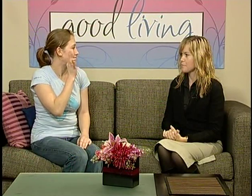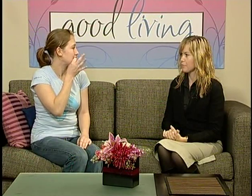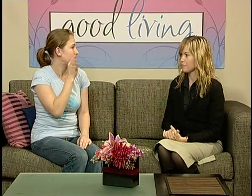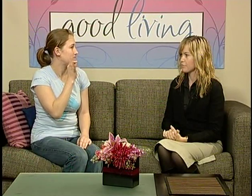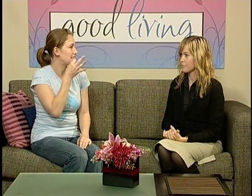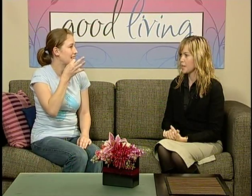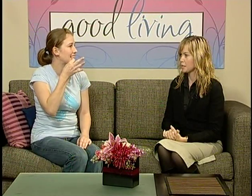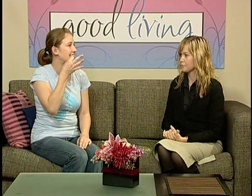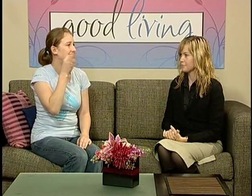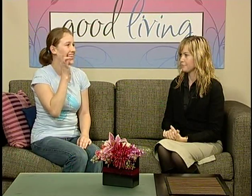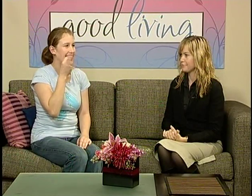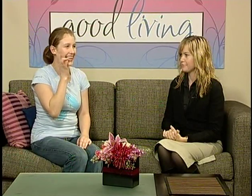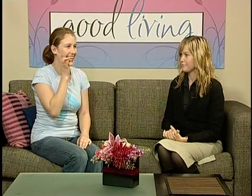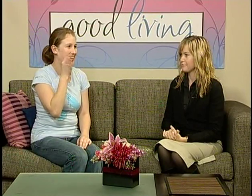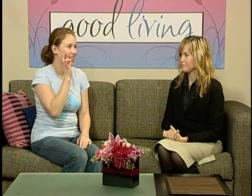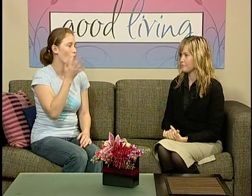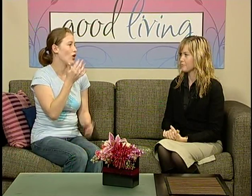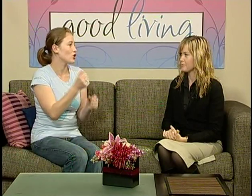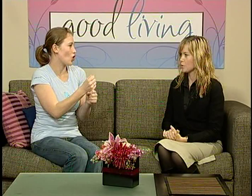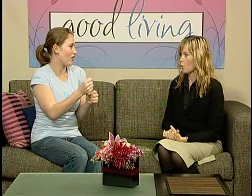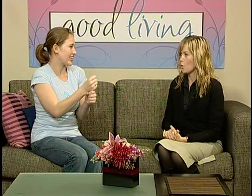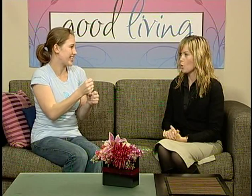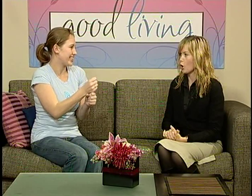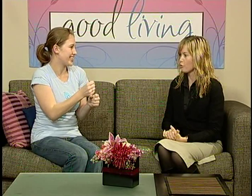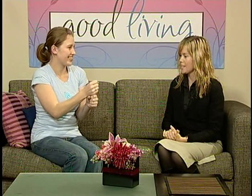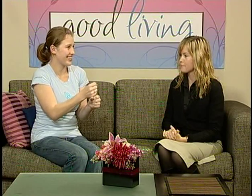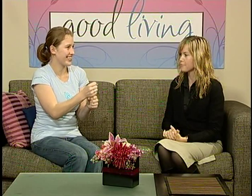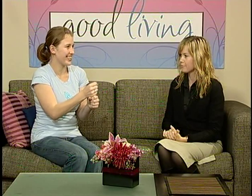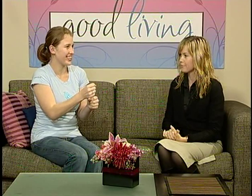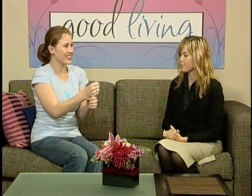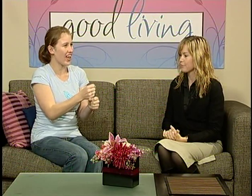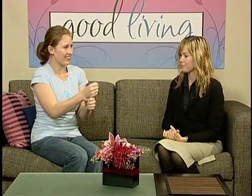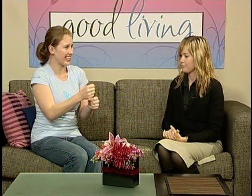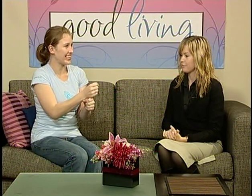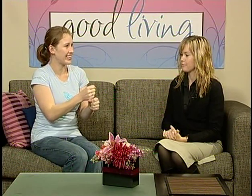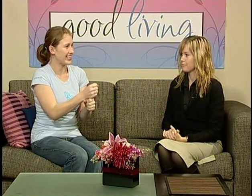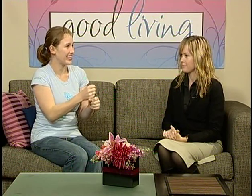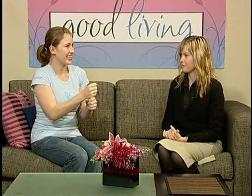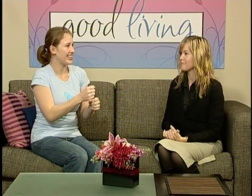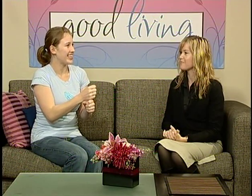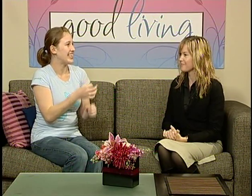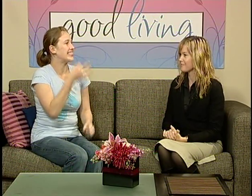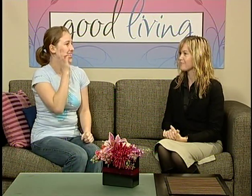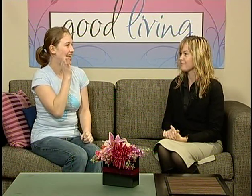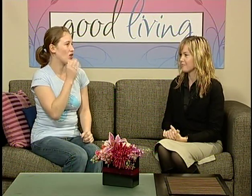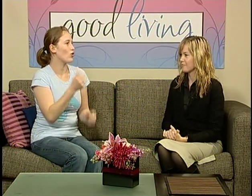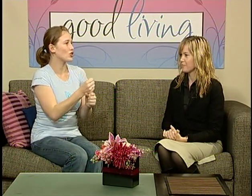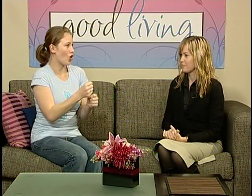Tea. So tea. Or coffee. And coffee. All right, so